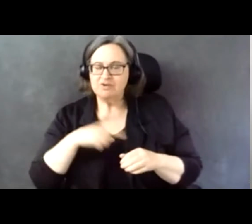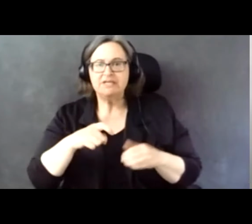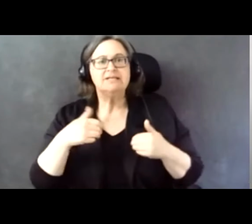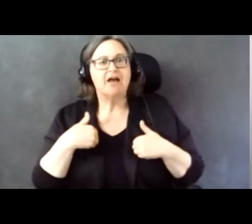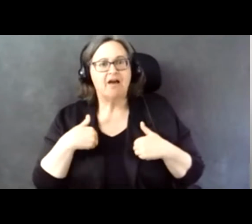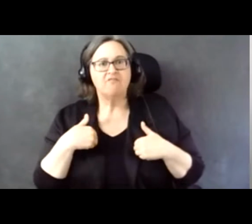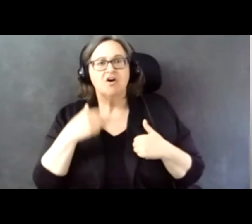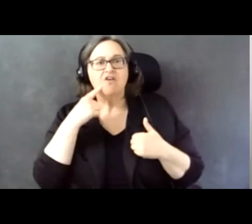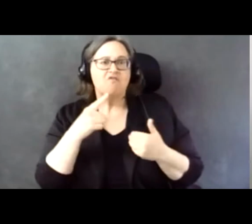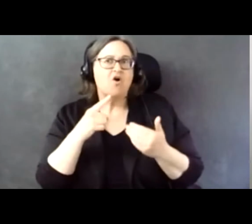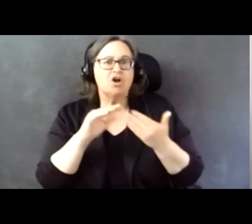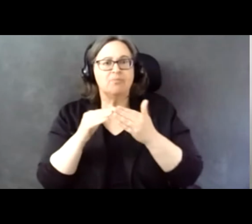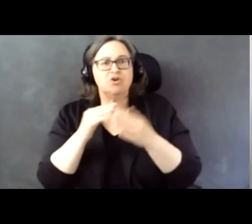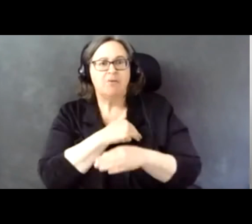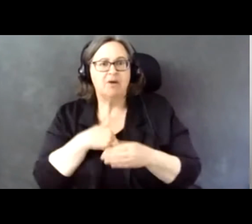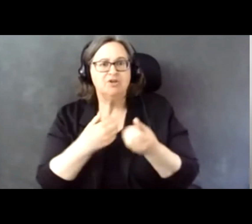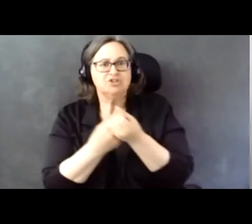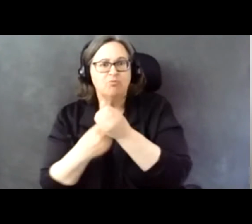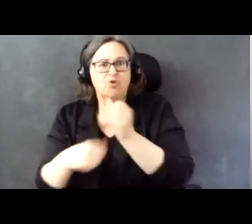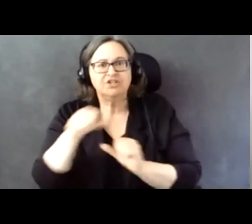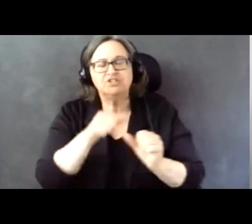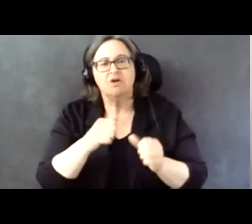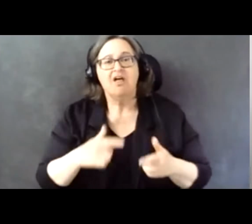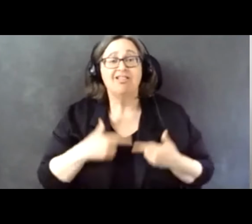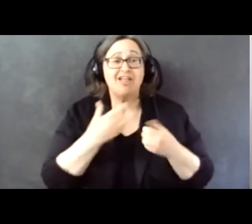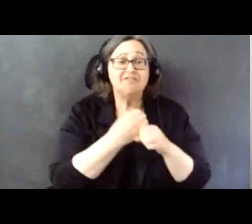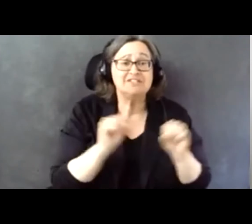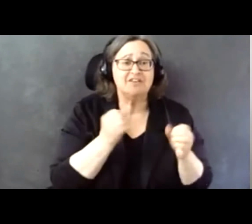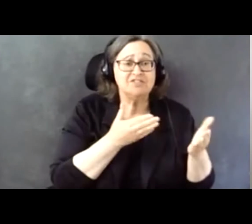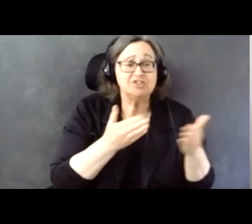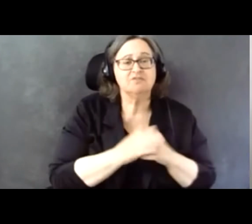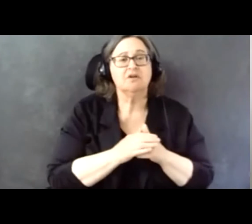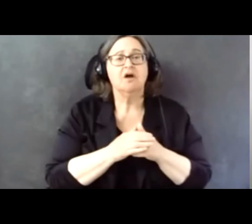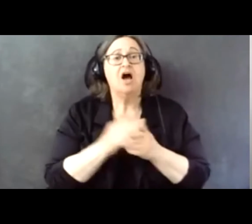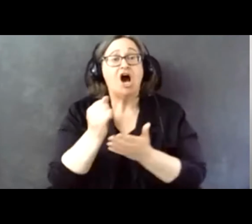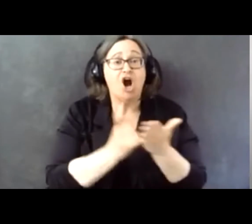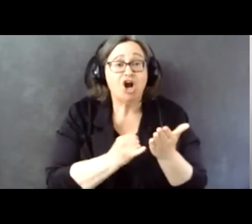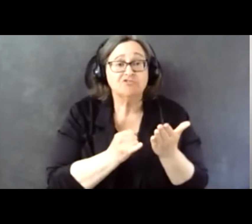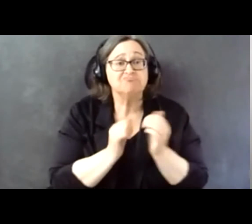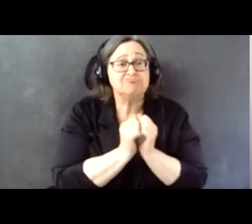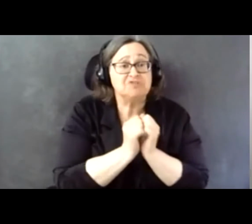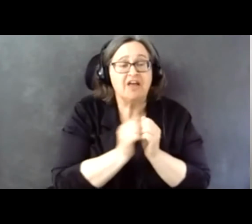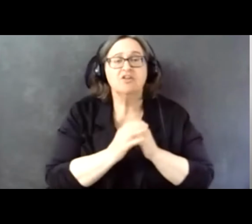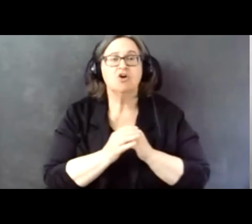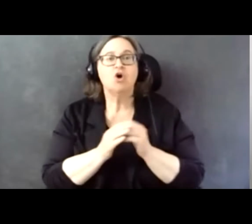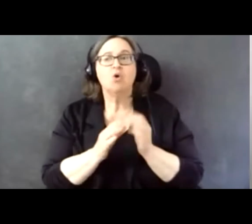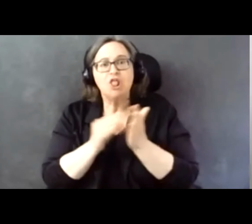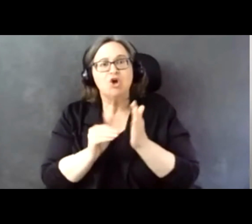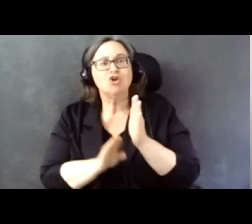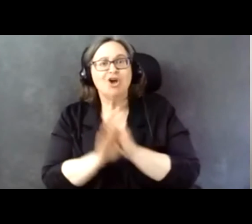with life-saving services how we create and make art together how we learn and grow and how we create meaningful change